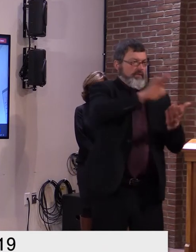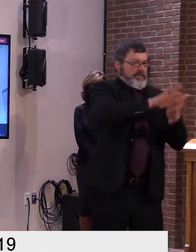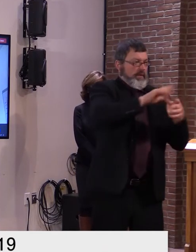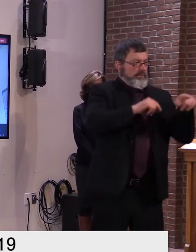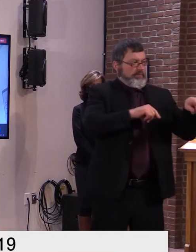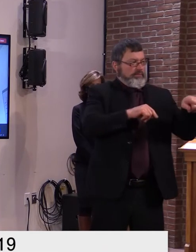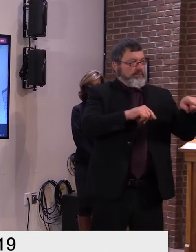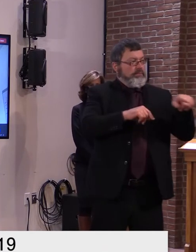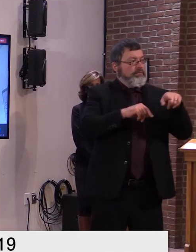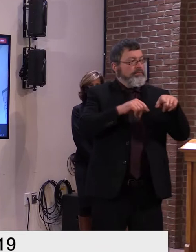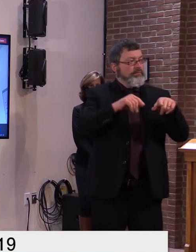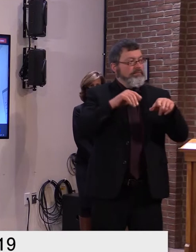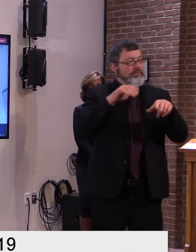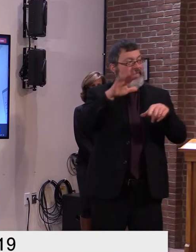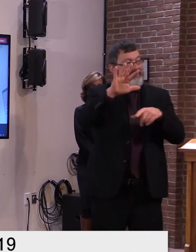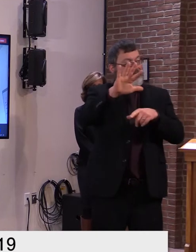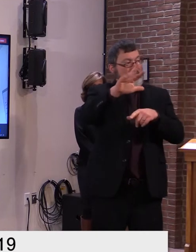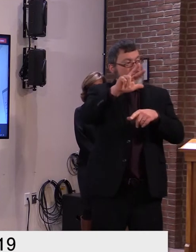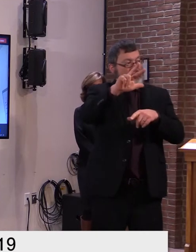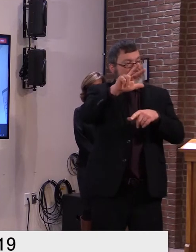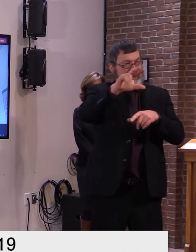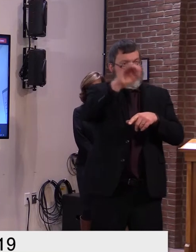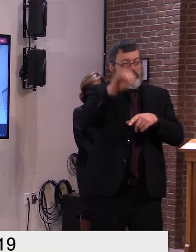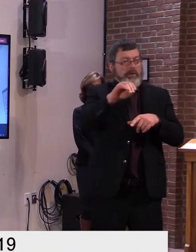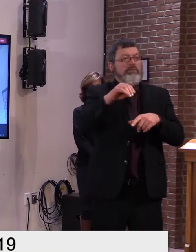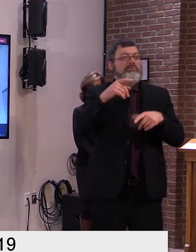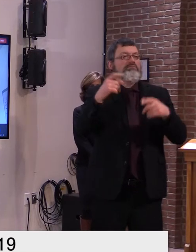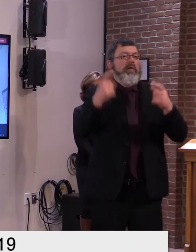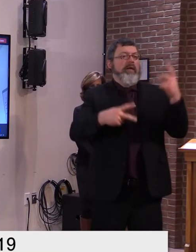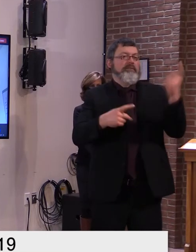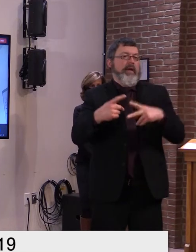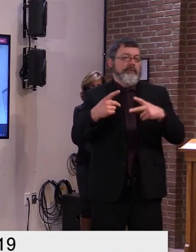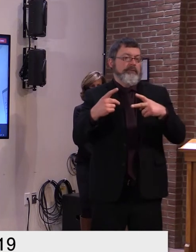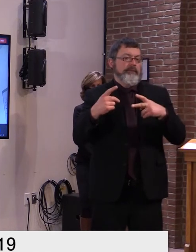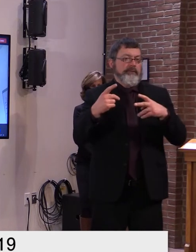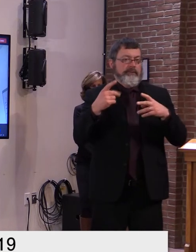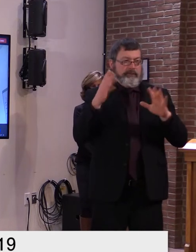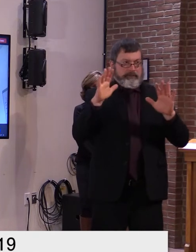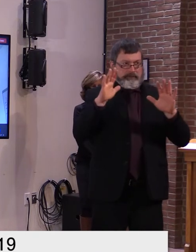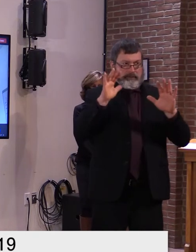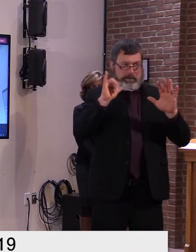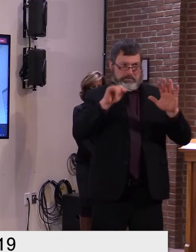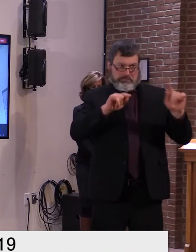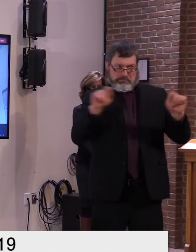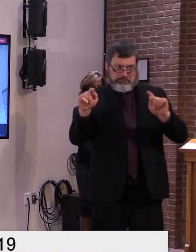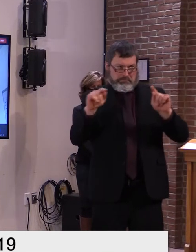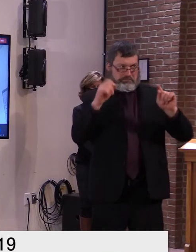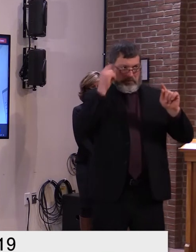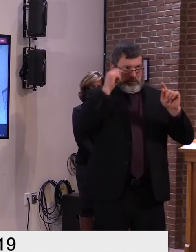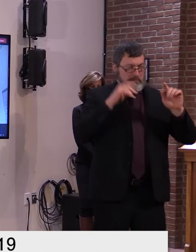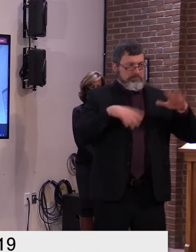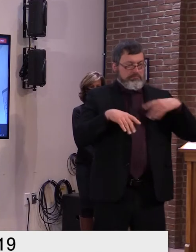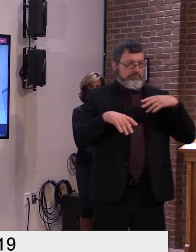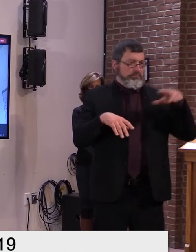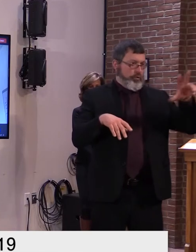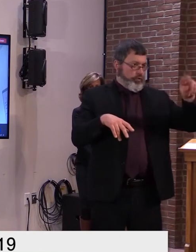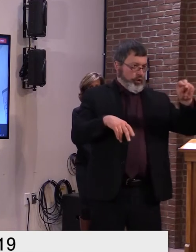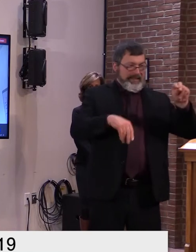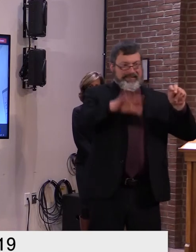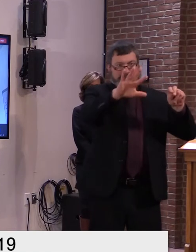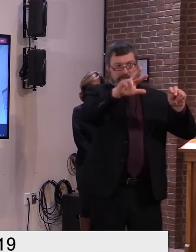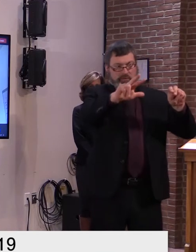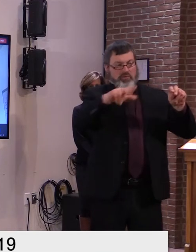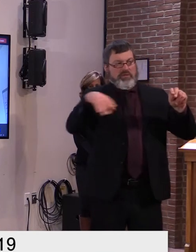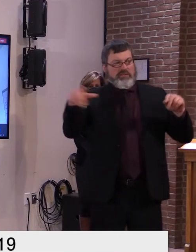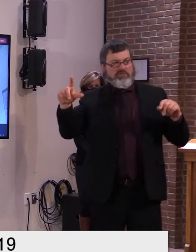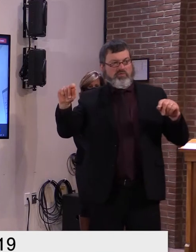have been successful in switching among the modes with the increased case counts that came in November, and also despite the